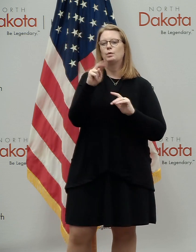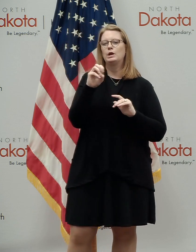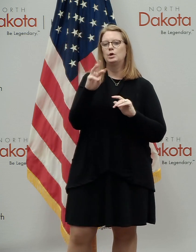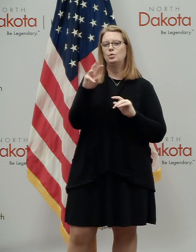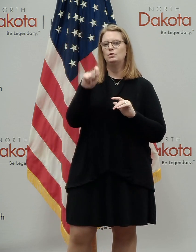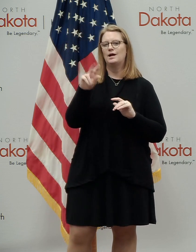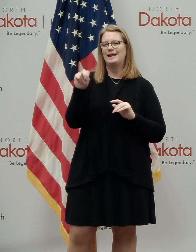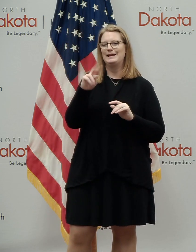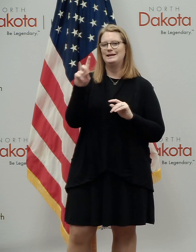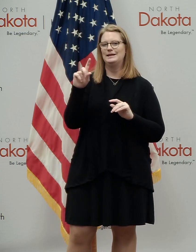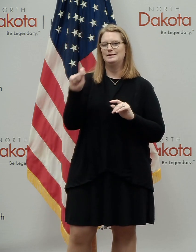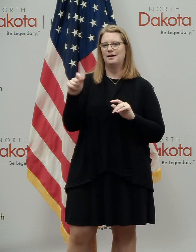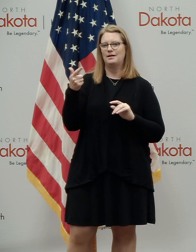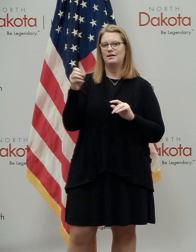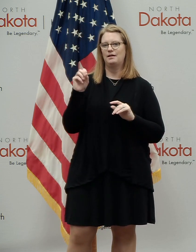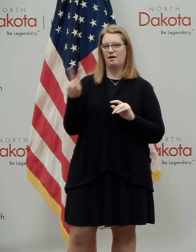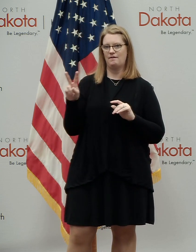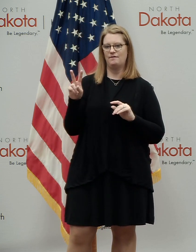Projectrenew.nd.gov,